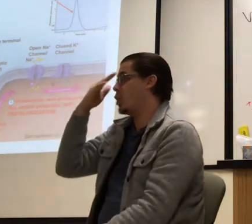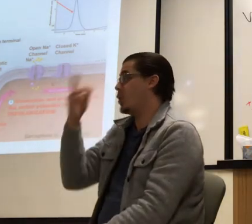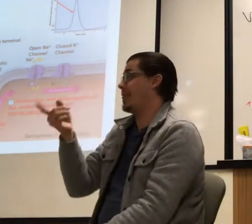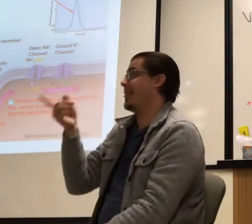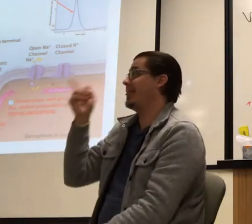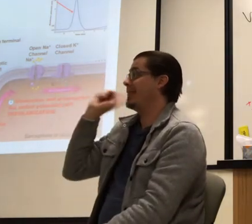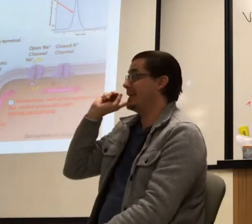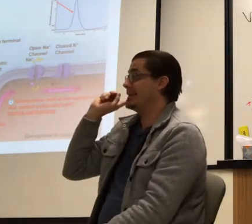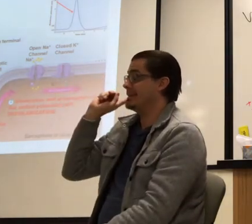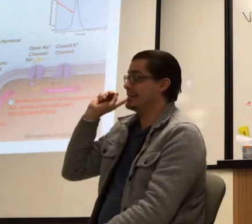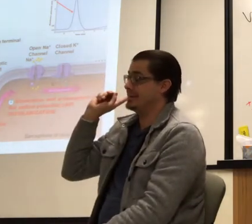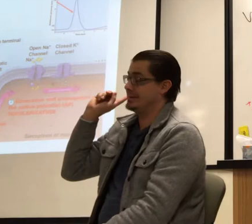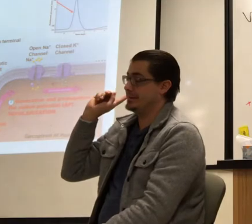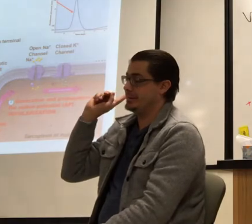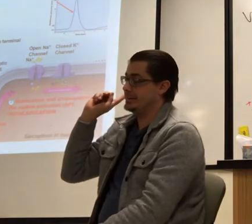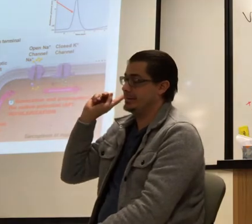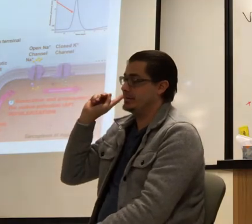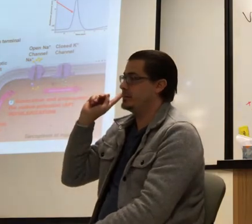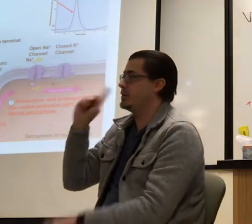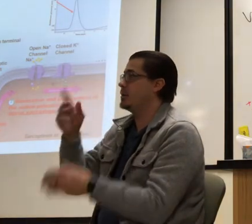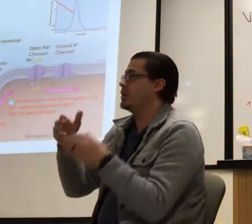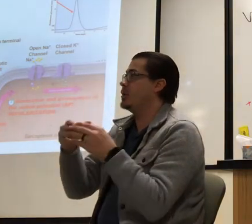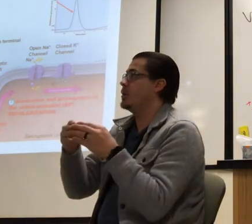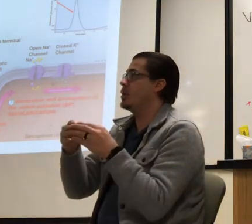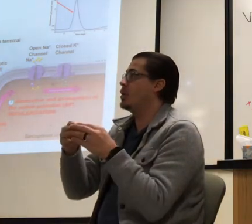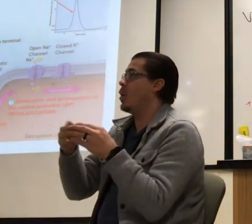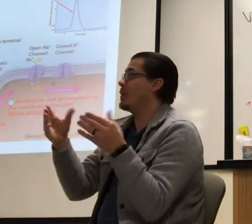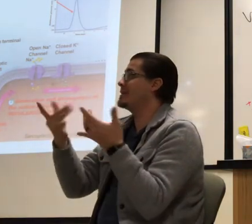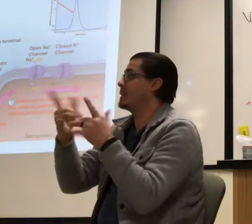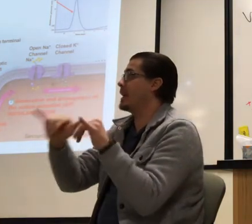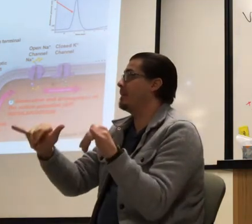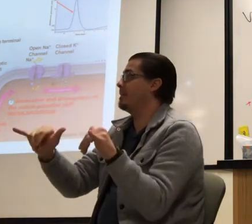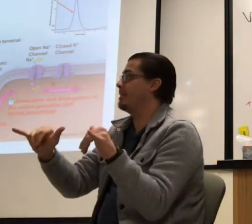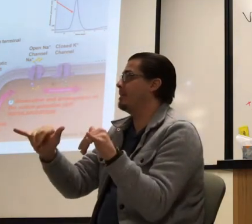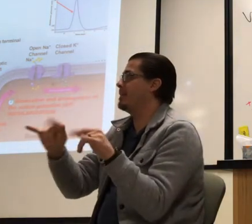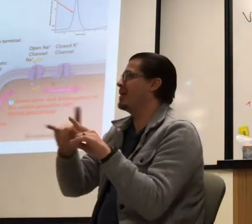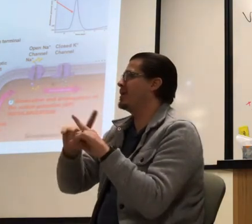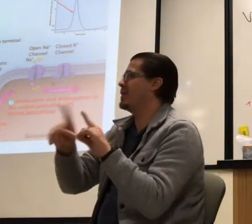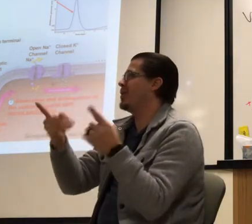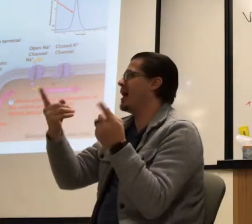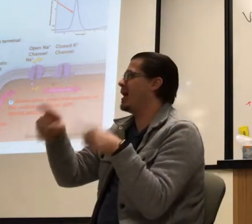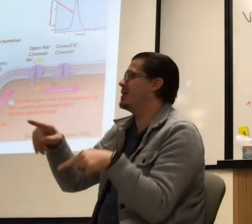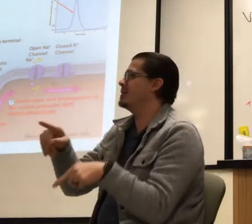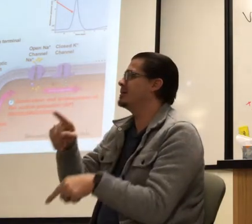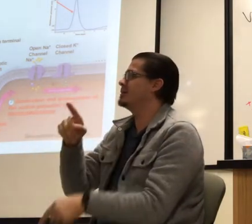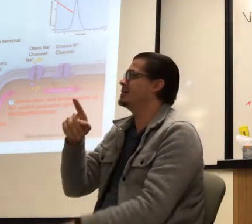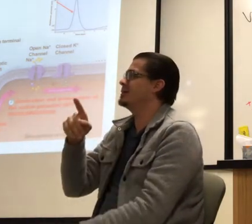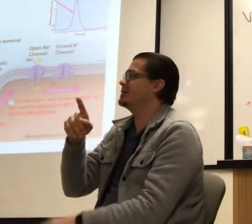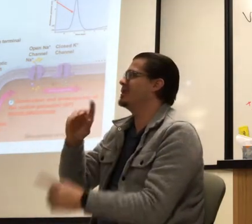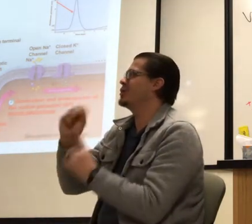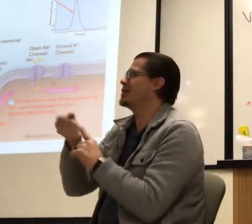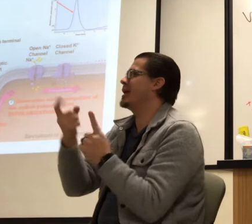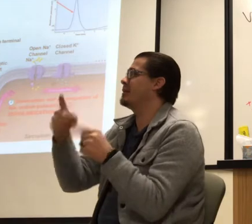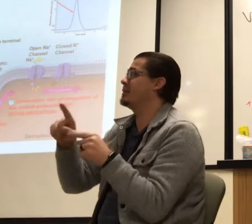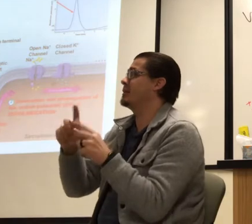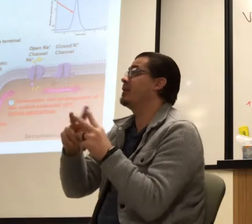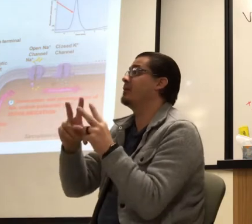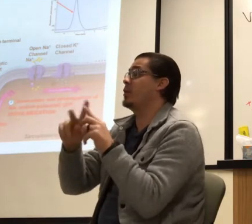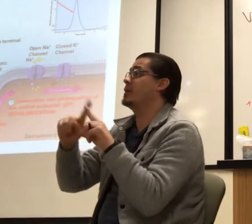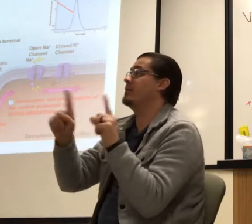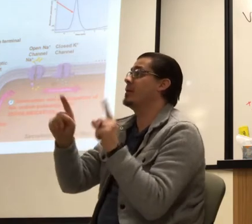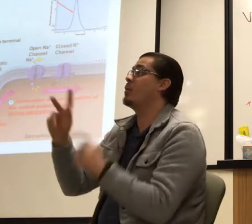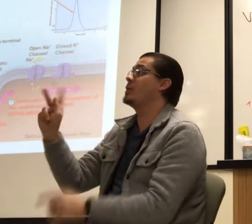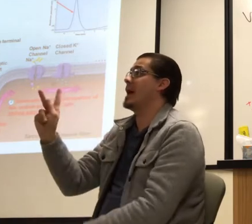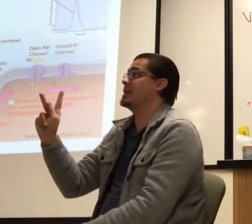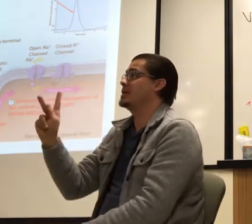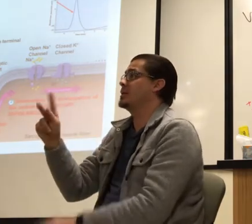these open at the same time. However, the kinetics of these are very different.